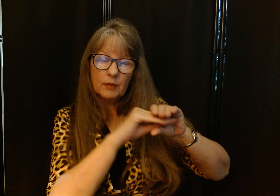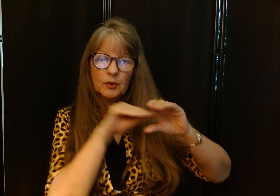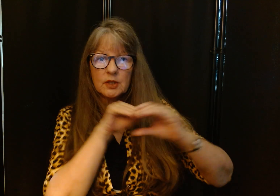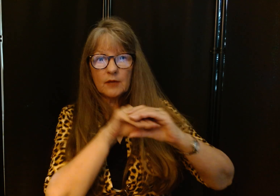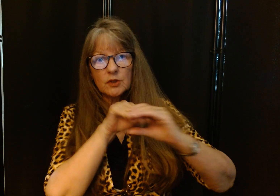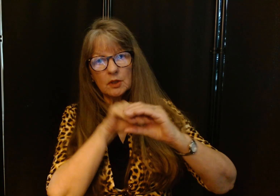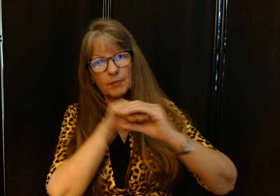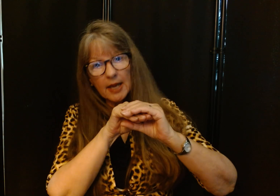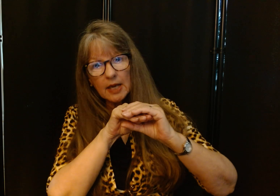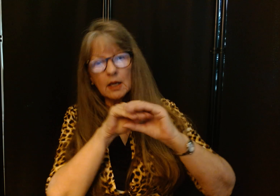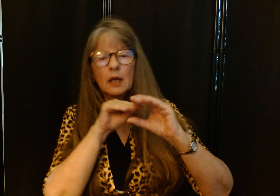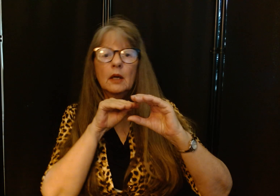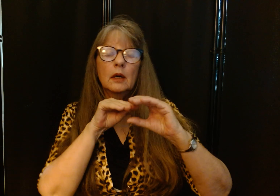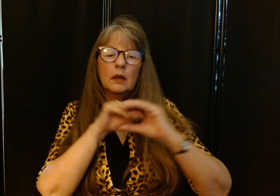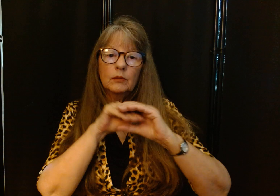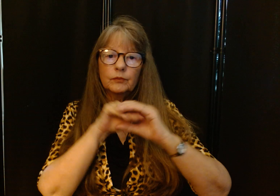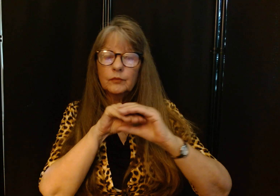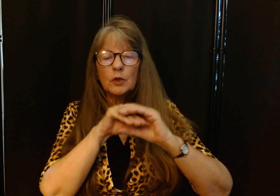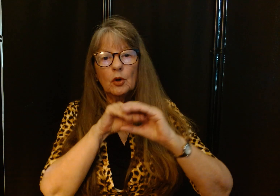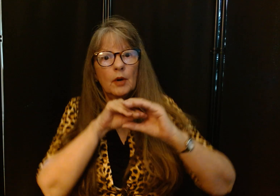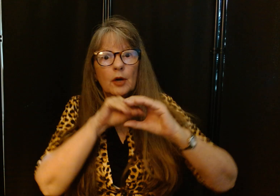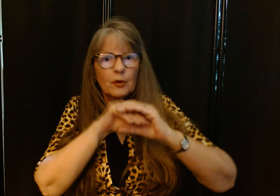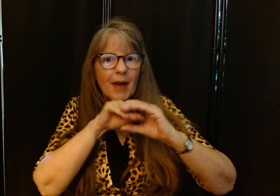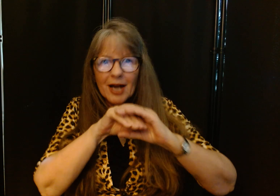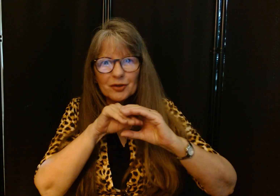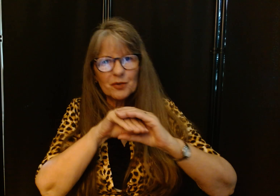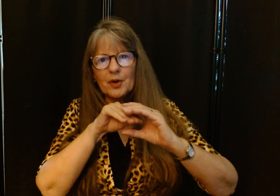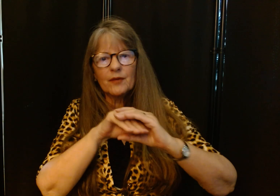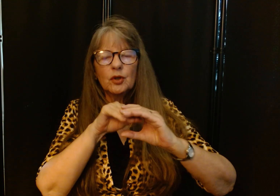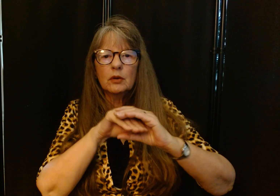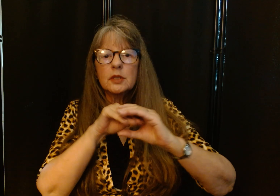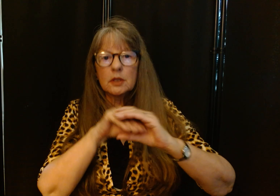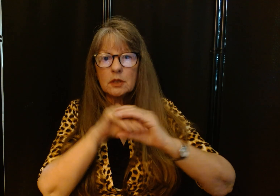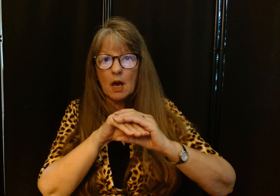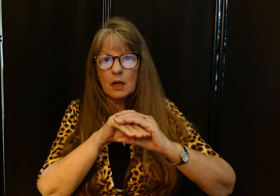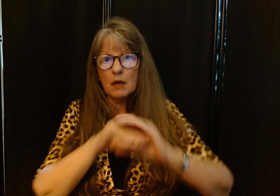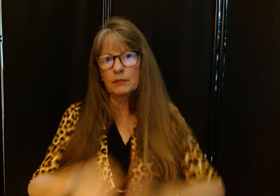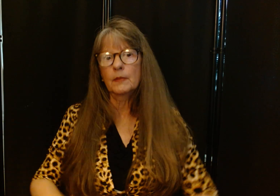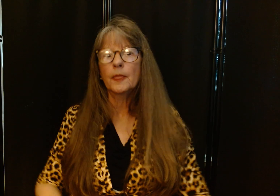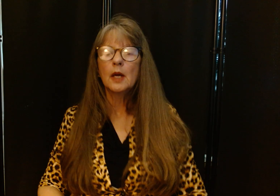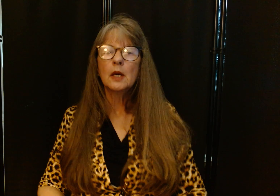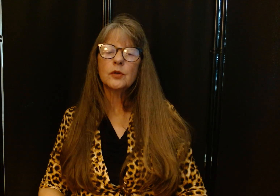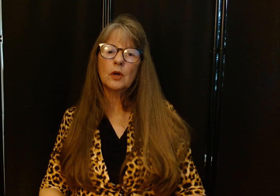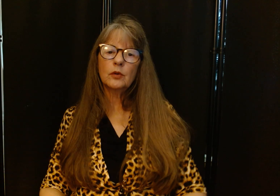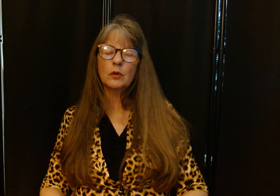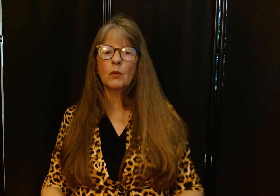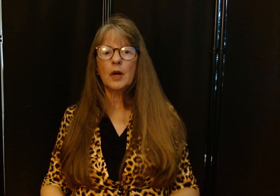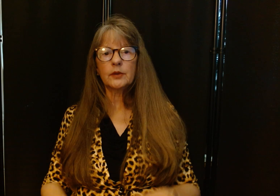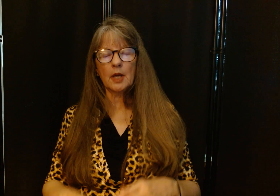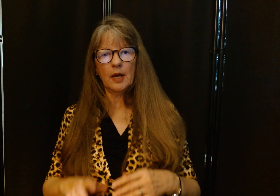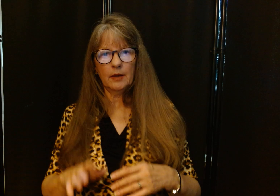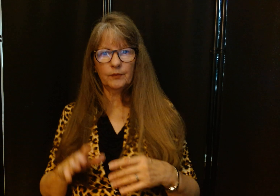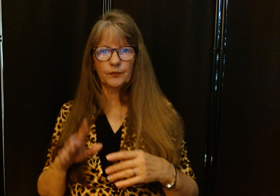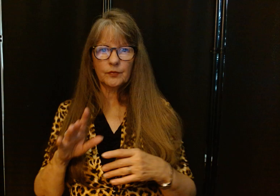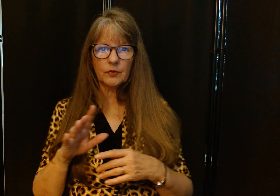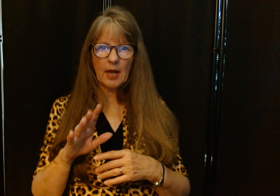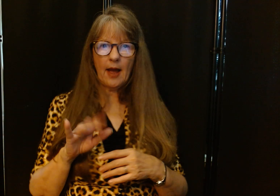save this in a bank, you know, under your mattress or whatever, you know, it's a stock up. So you'd want to have